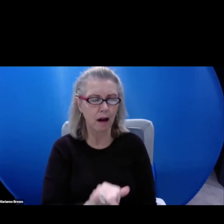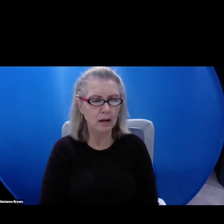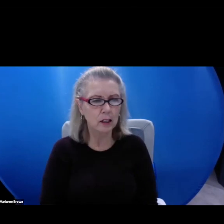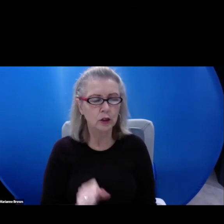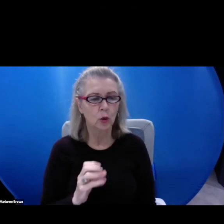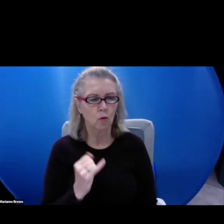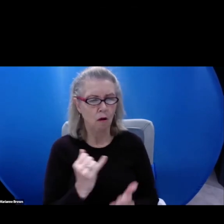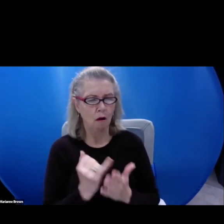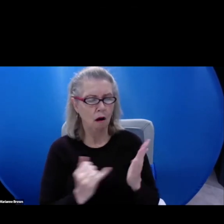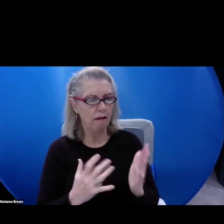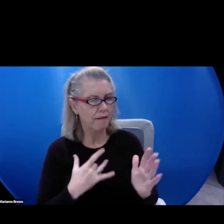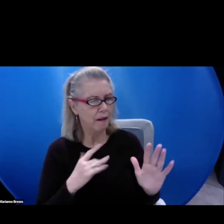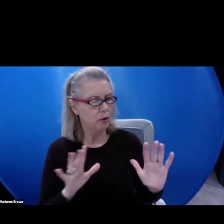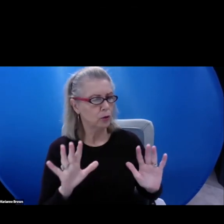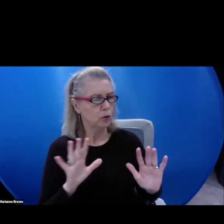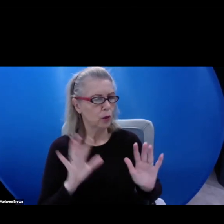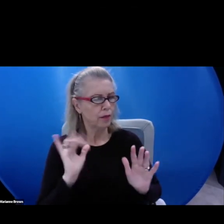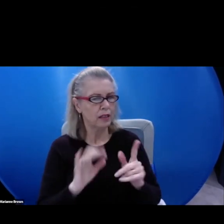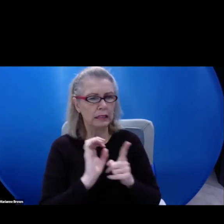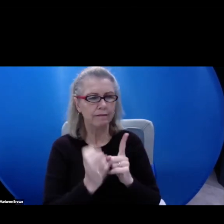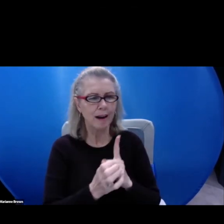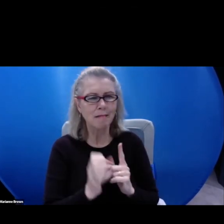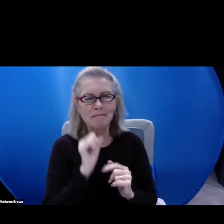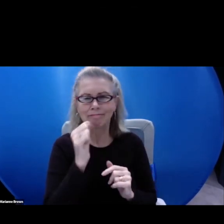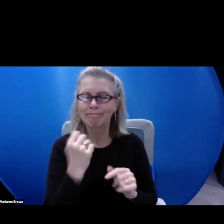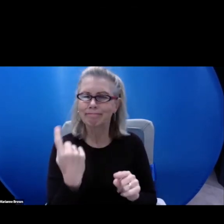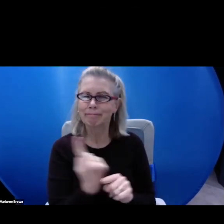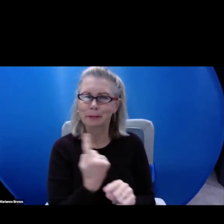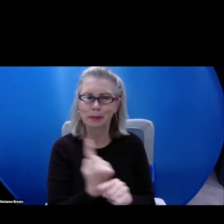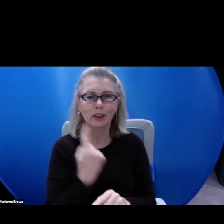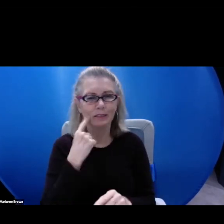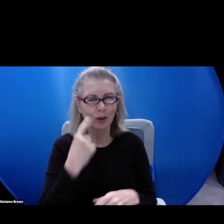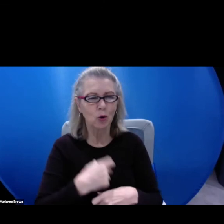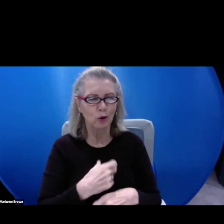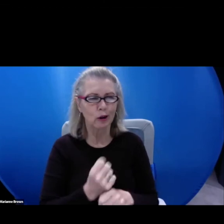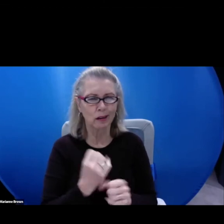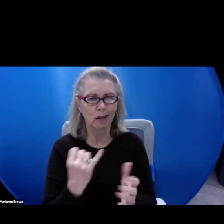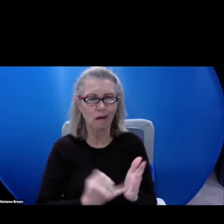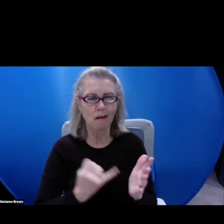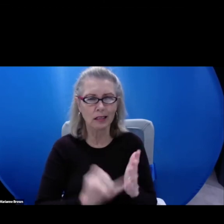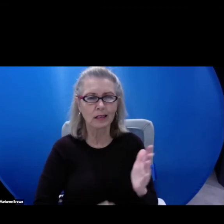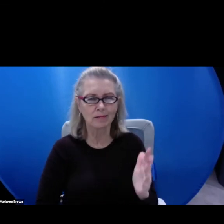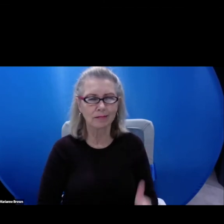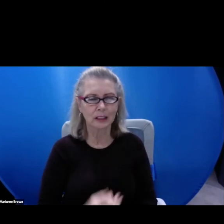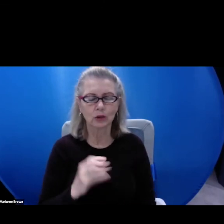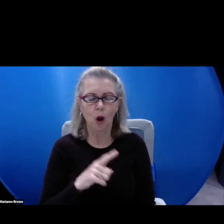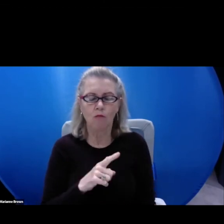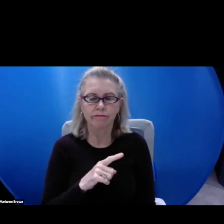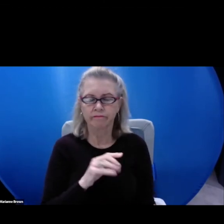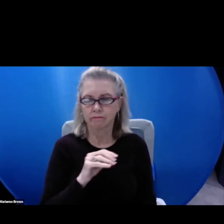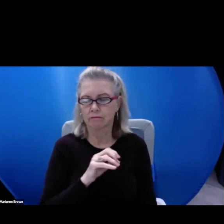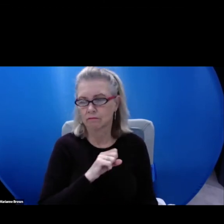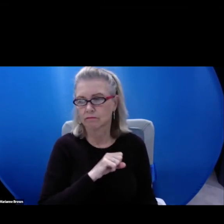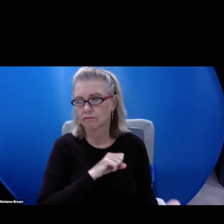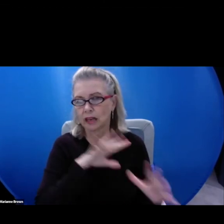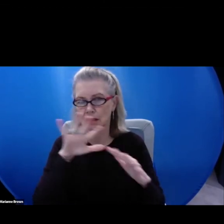felt that this kind of environment is not proper for creating art, so they headed to the countryside, which